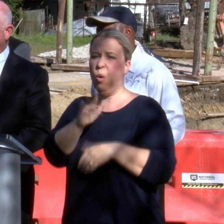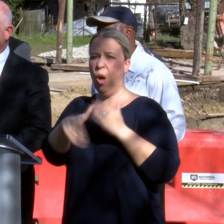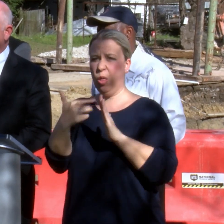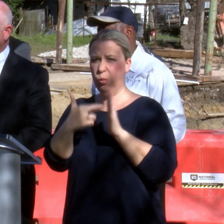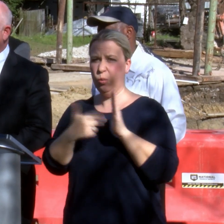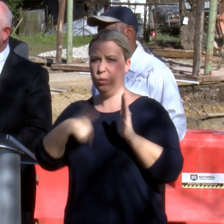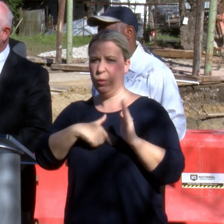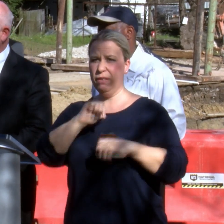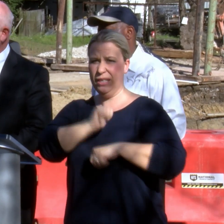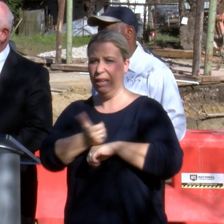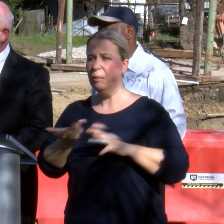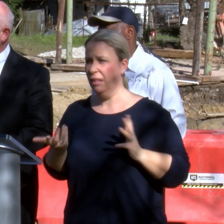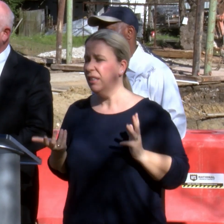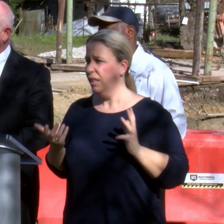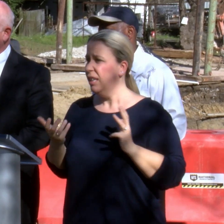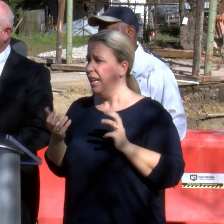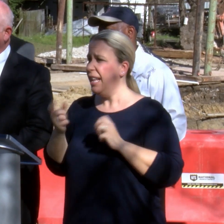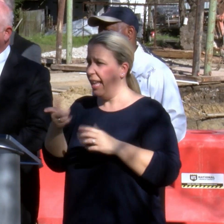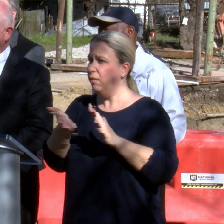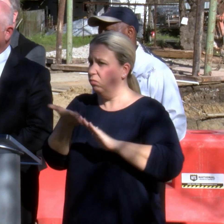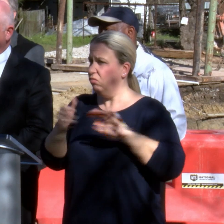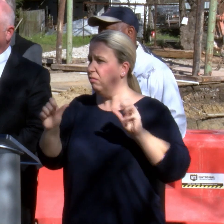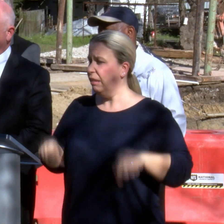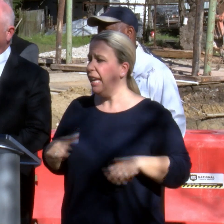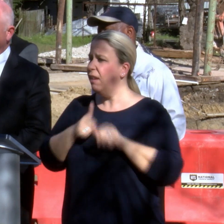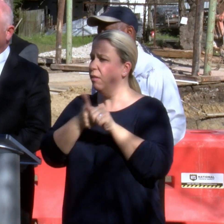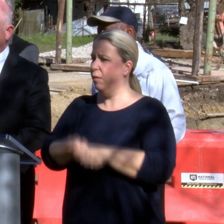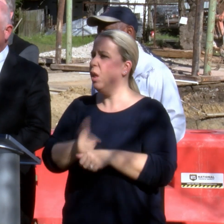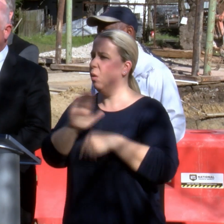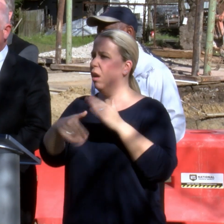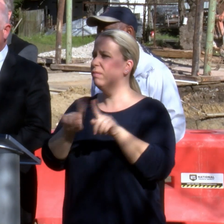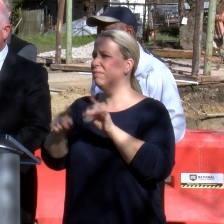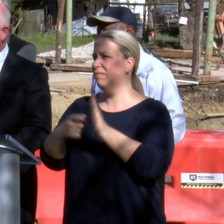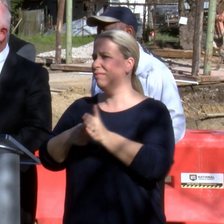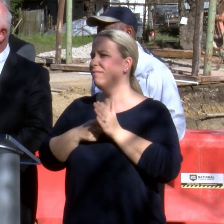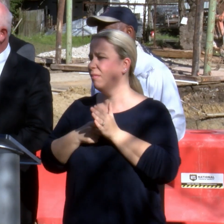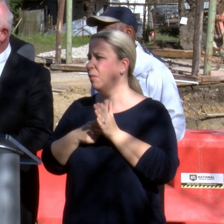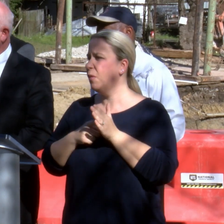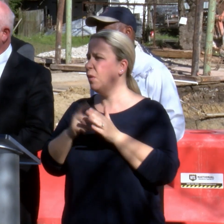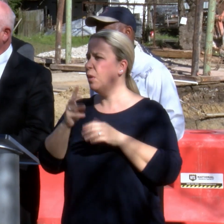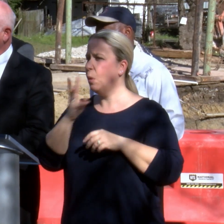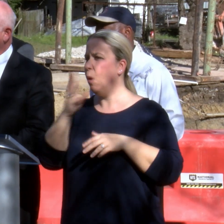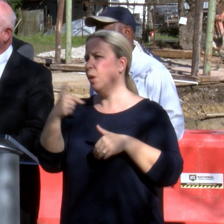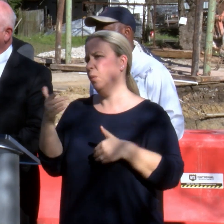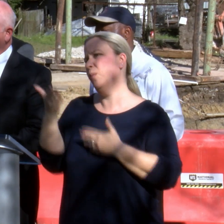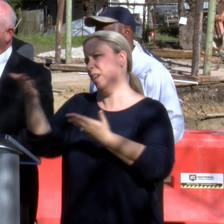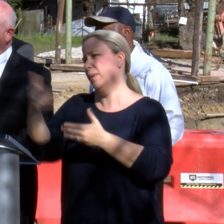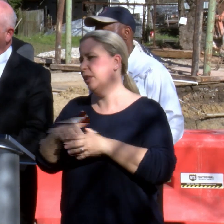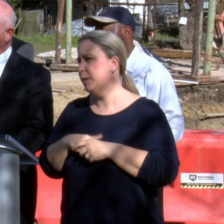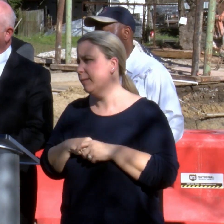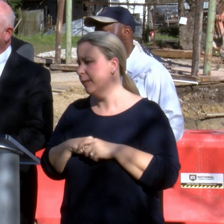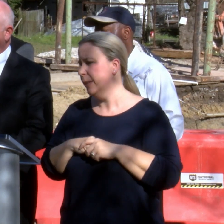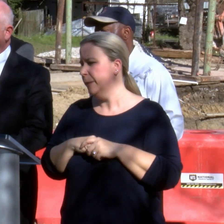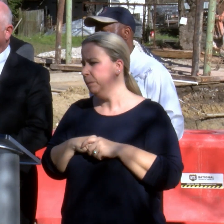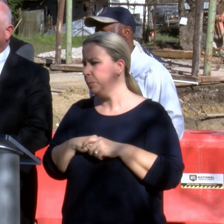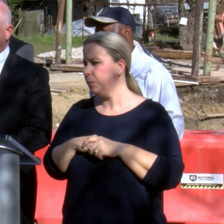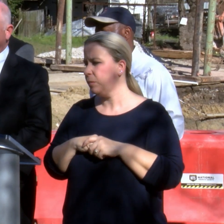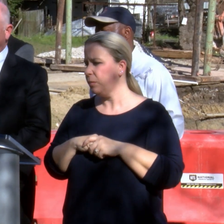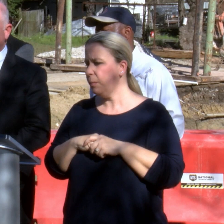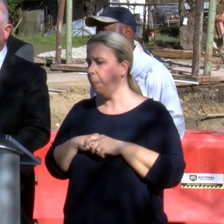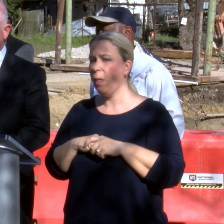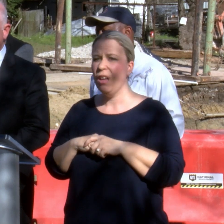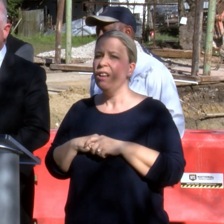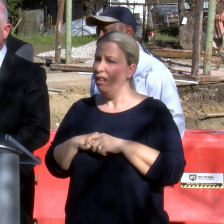can operate and yet still adhere to the requirements of the boil water recommendation. And we found